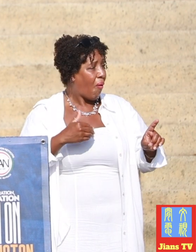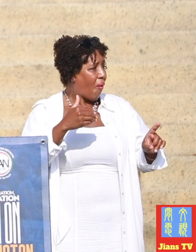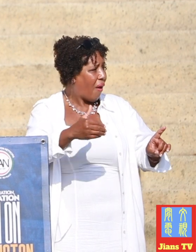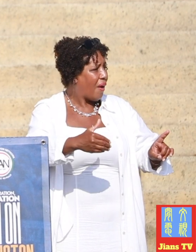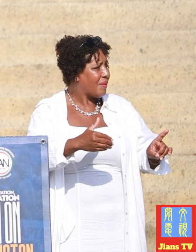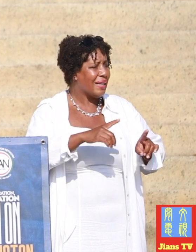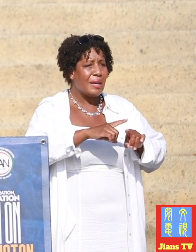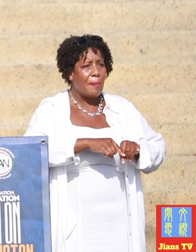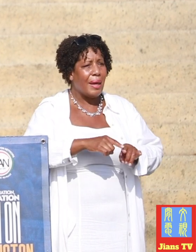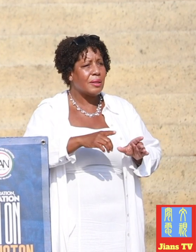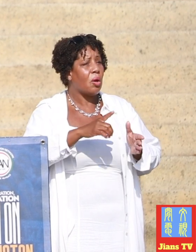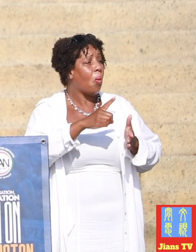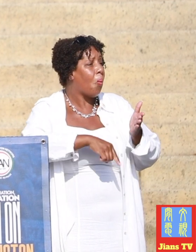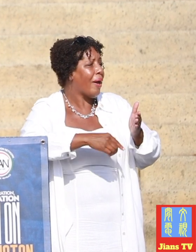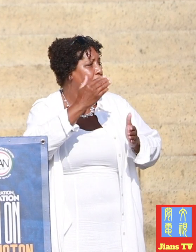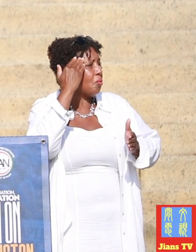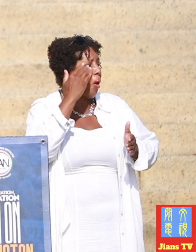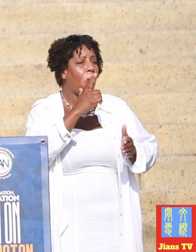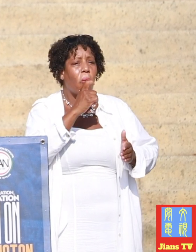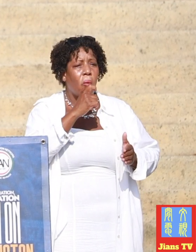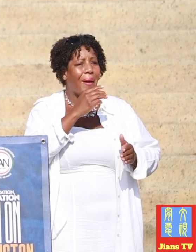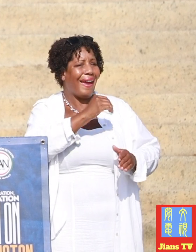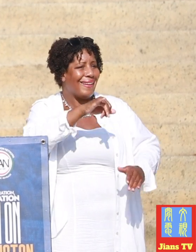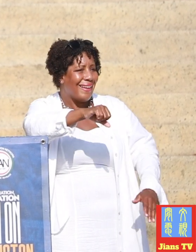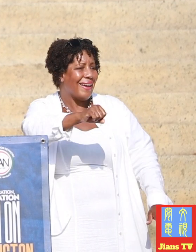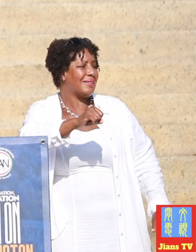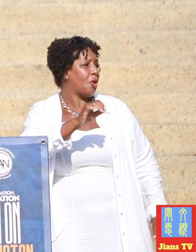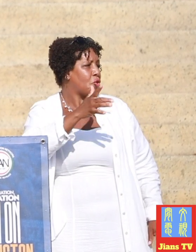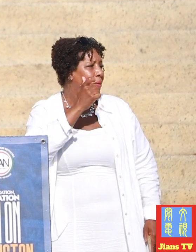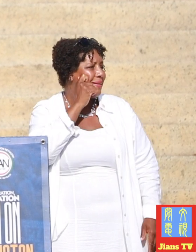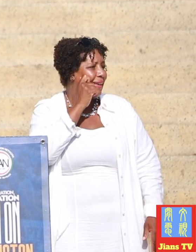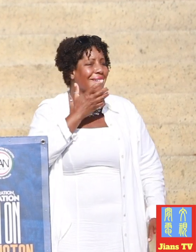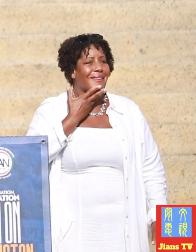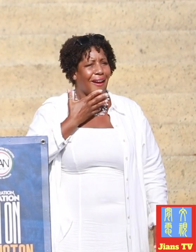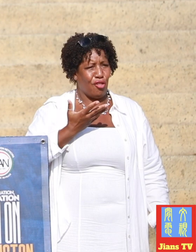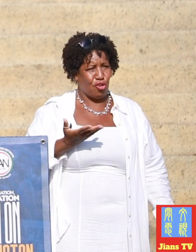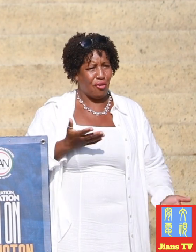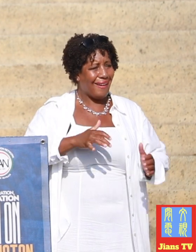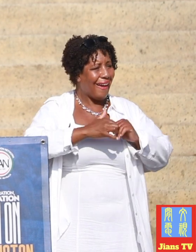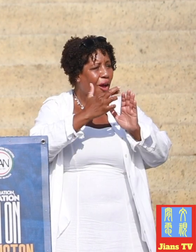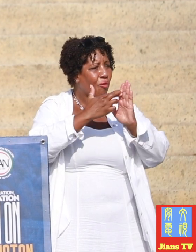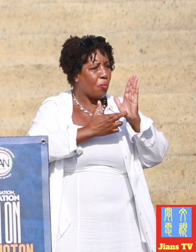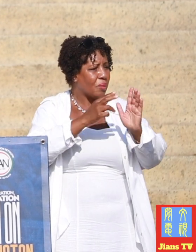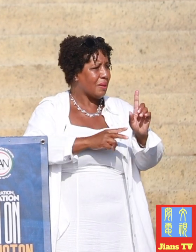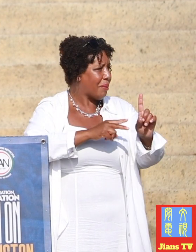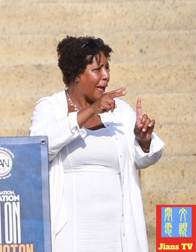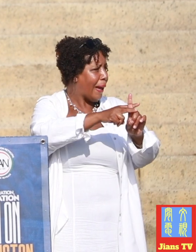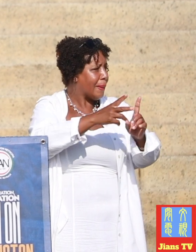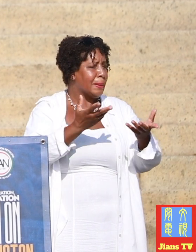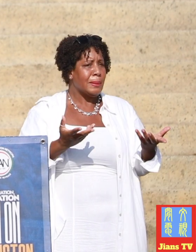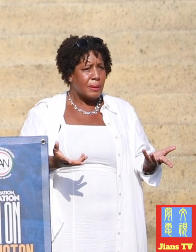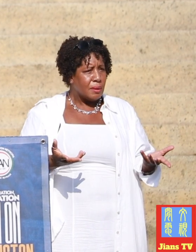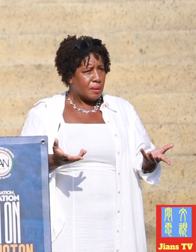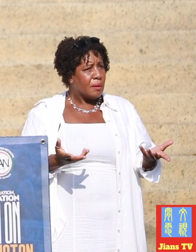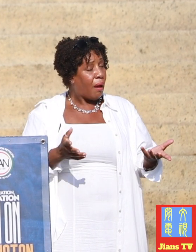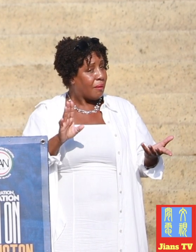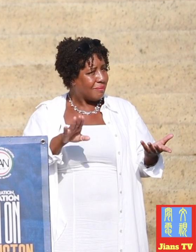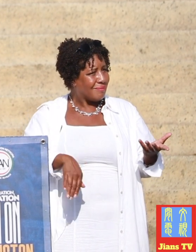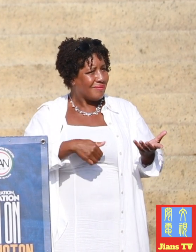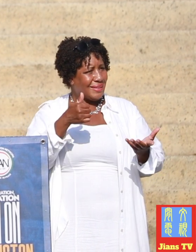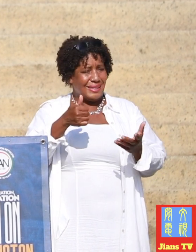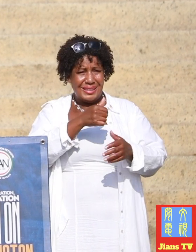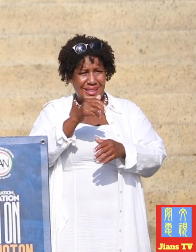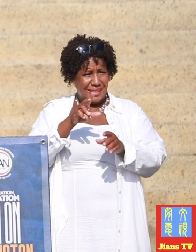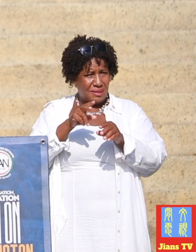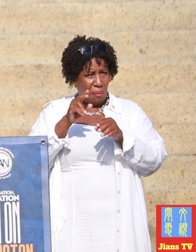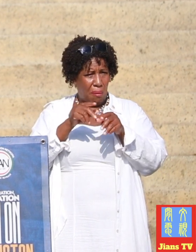it depends on what you know, who you know, and yes, the color of your skin as to how the rules apply to you. Yet on the other end of this